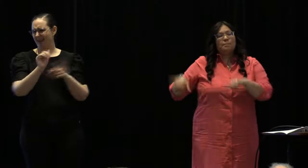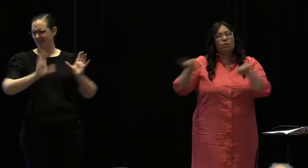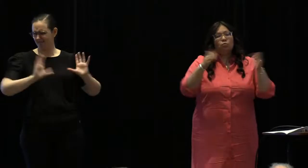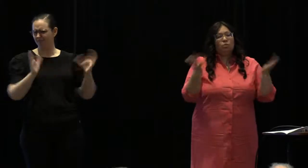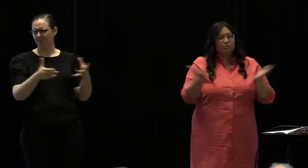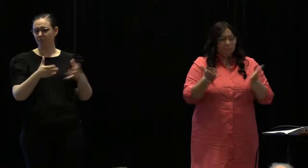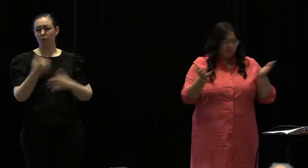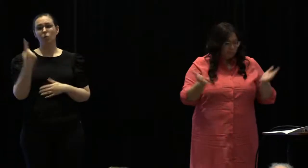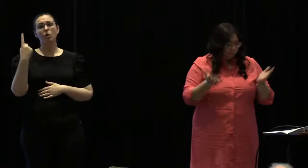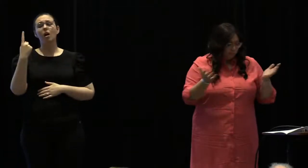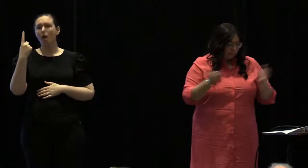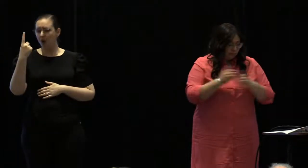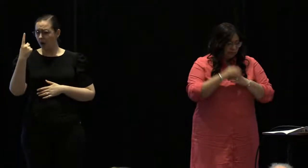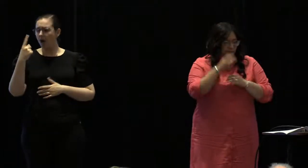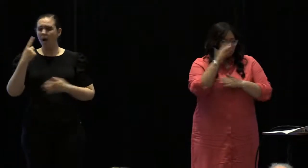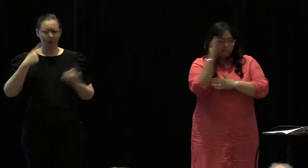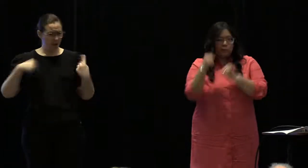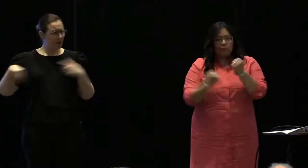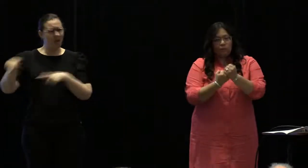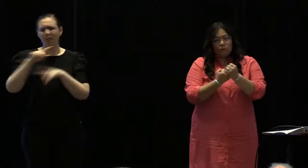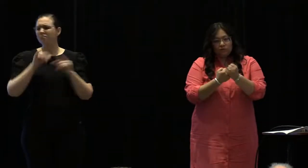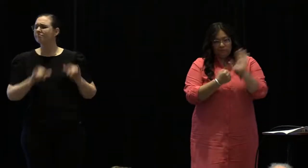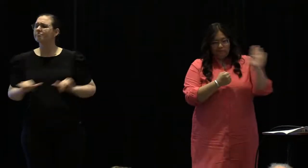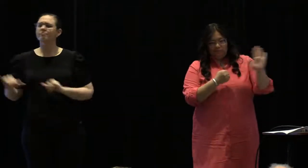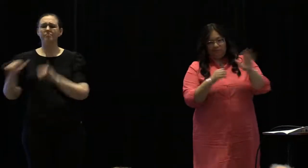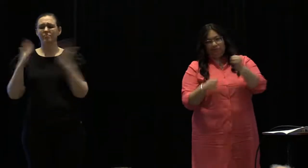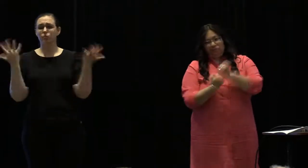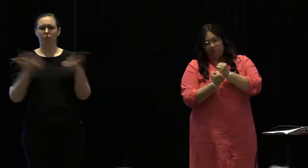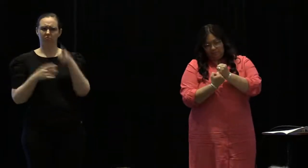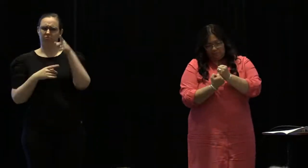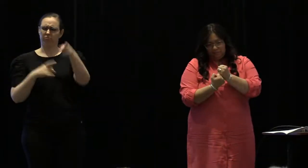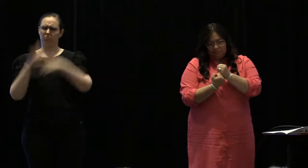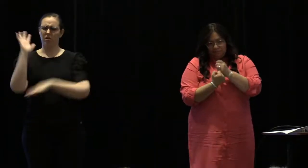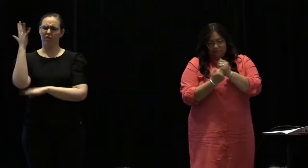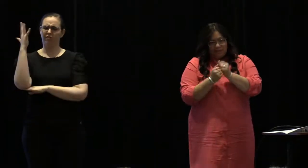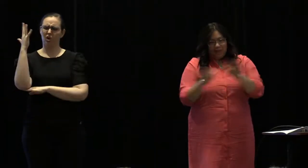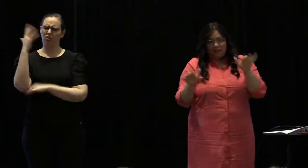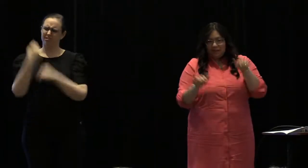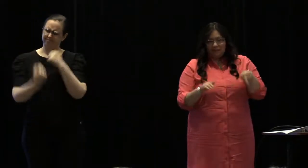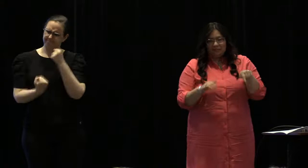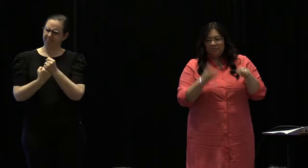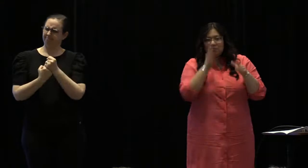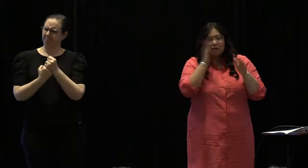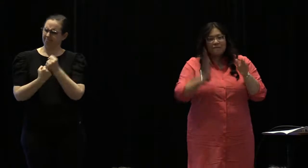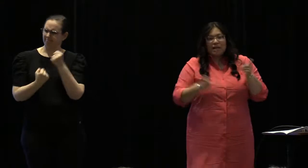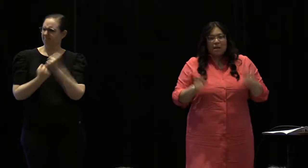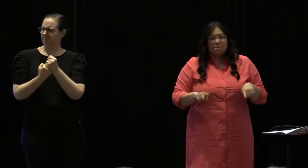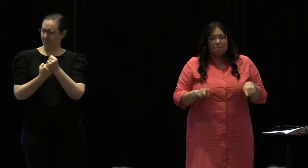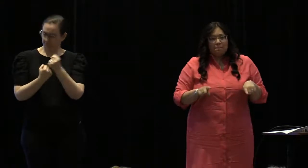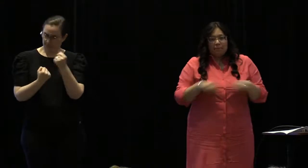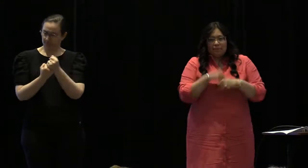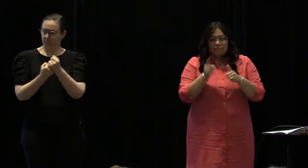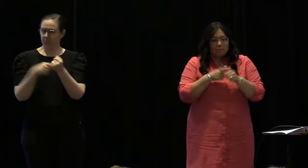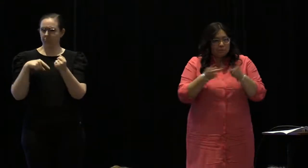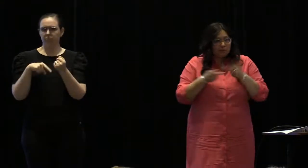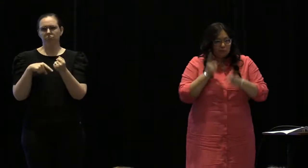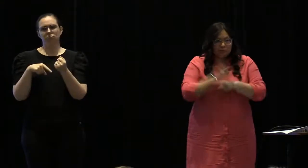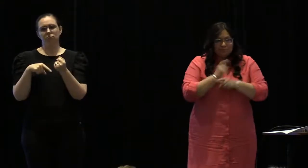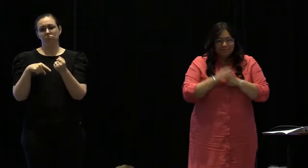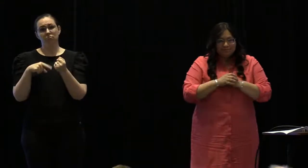together. We came together with a common goal, and we all have something in common: Forrest's